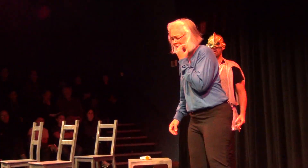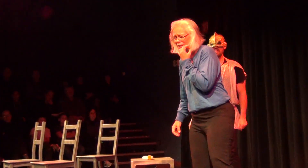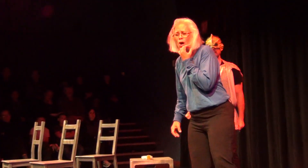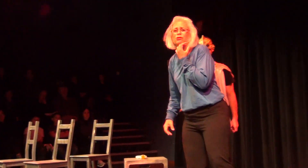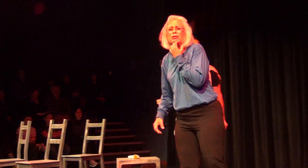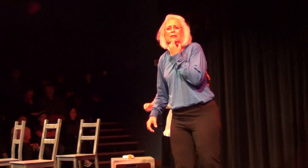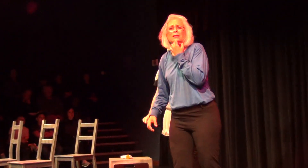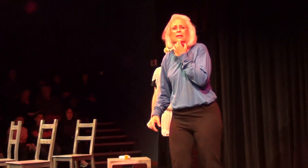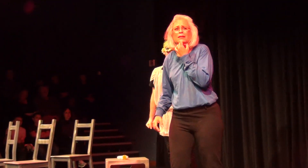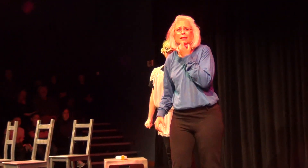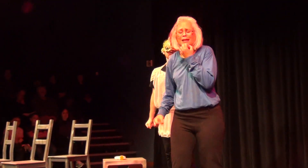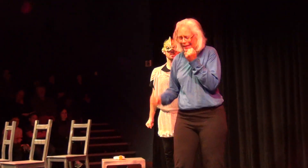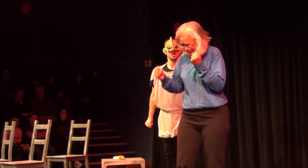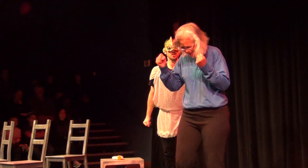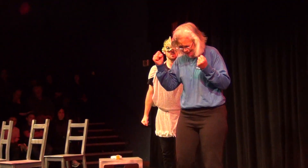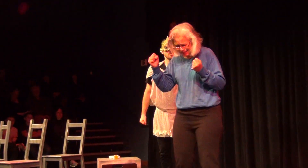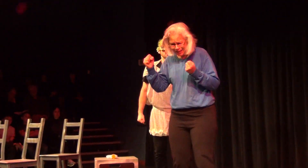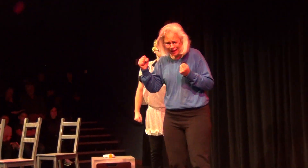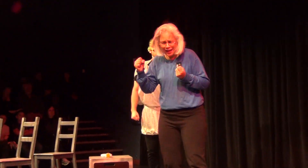And I'll get then out. There's another man!